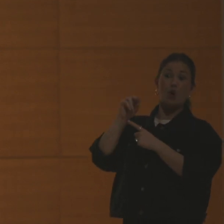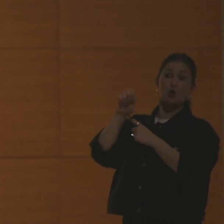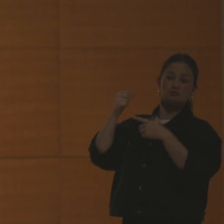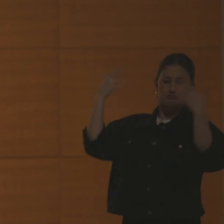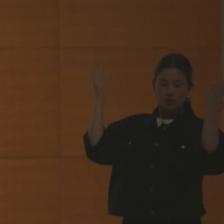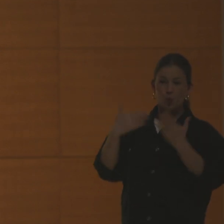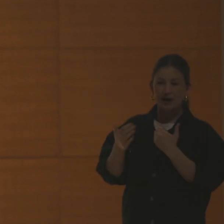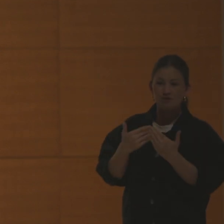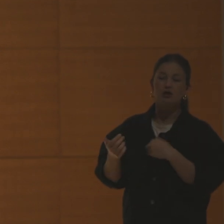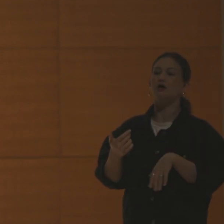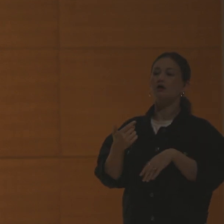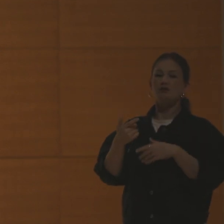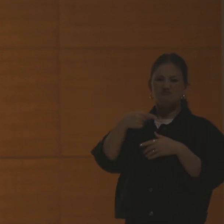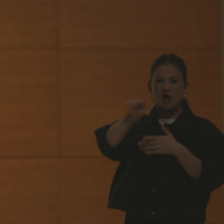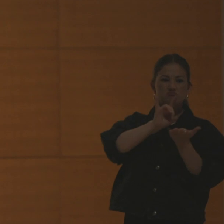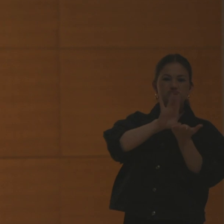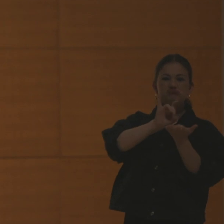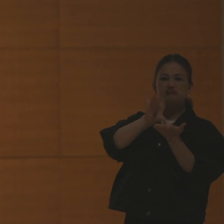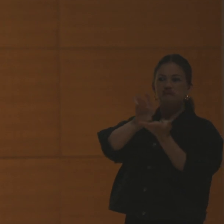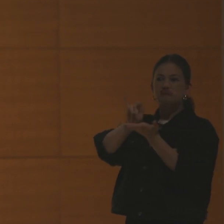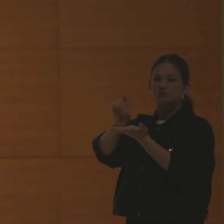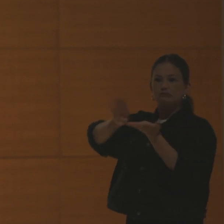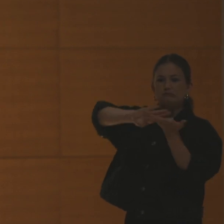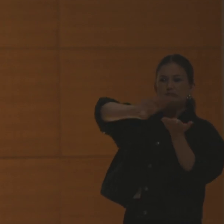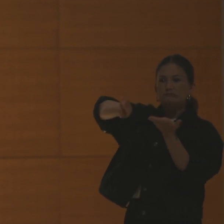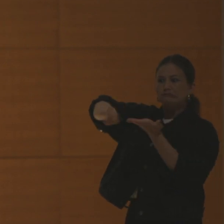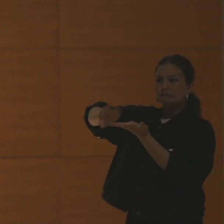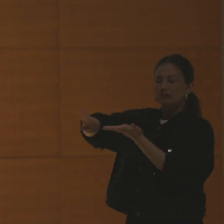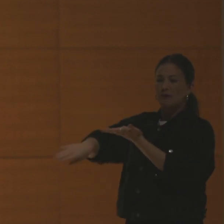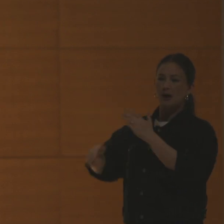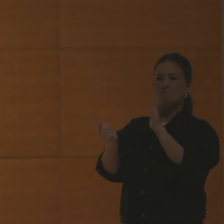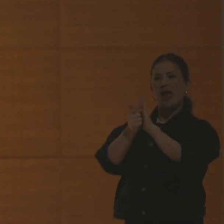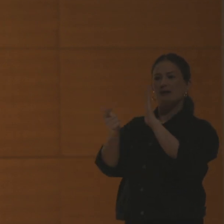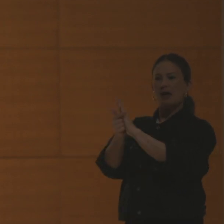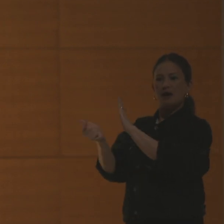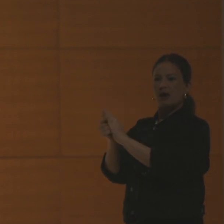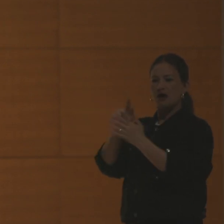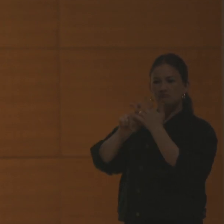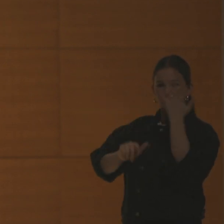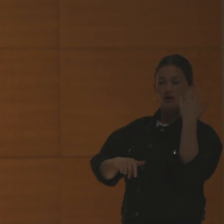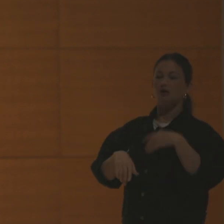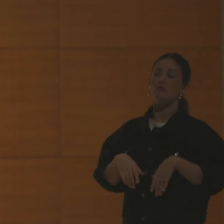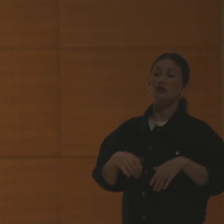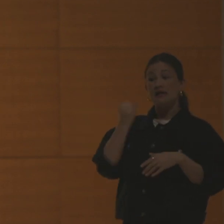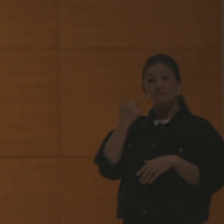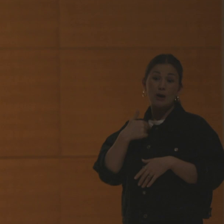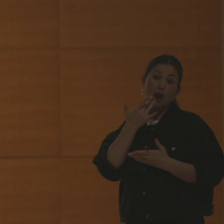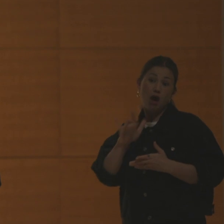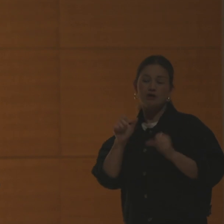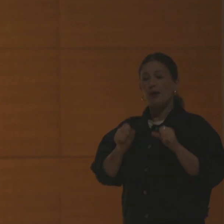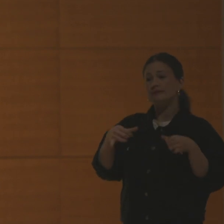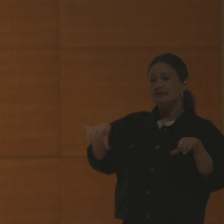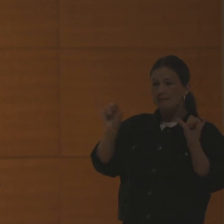and removed from the libraries, we must be censored, or we must be banned. If we're lucky, though, we still get to be the villains, or